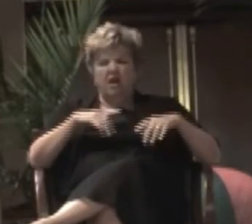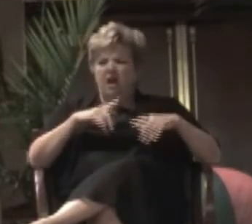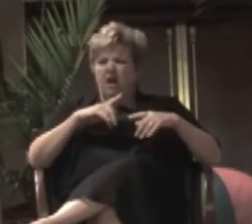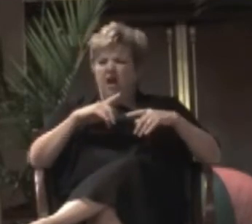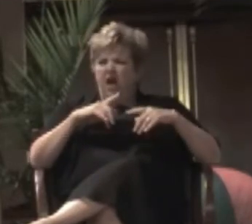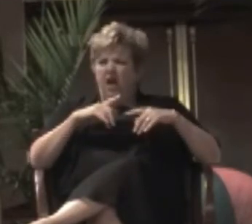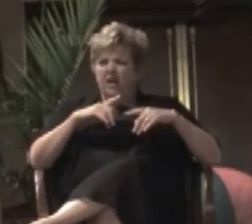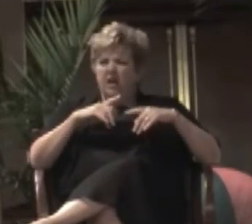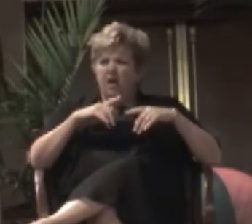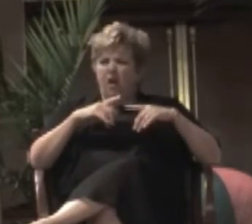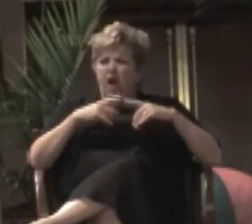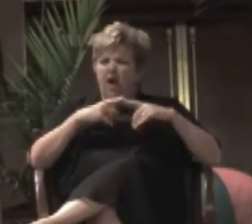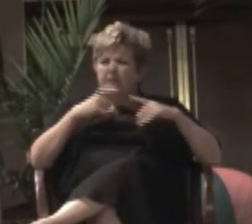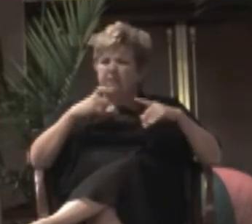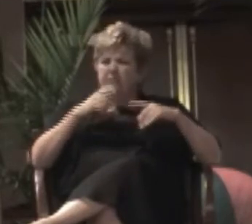sure.